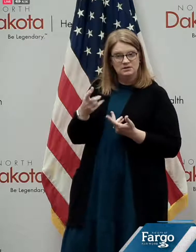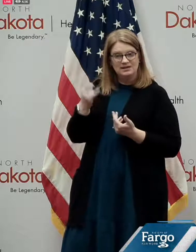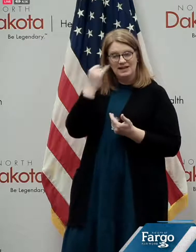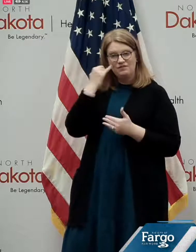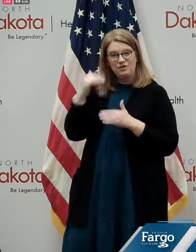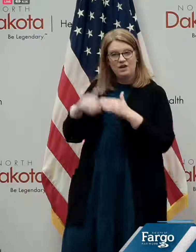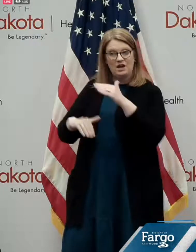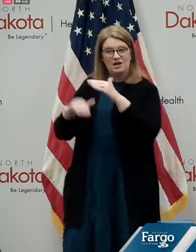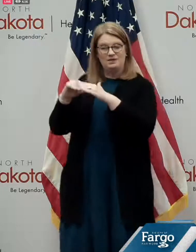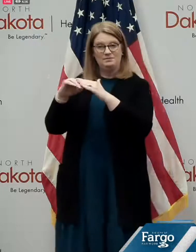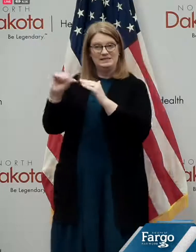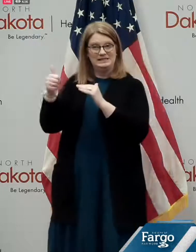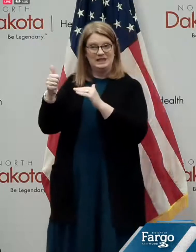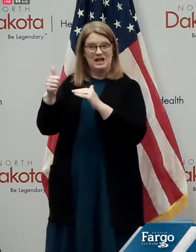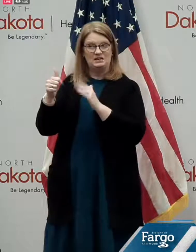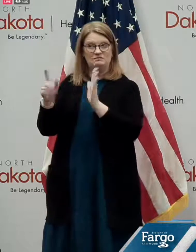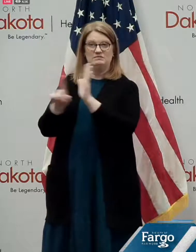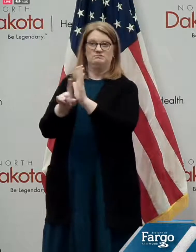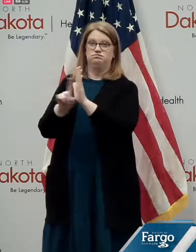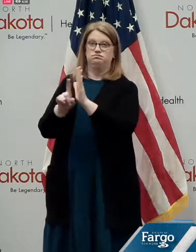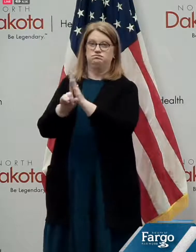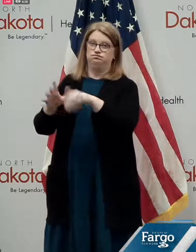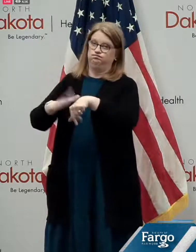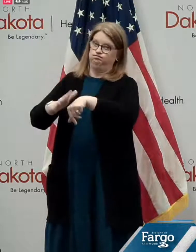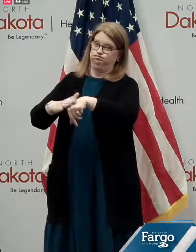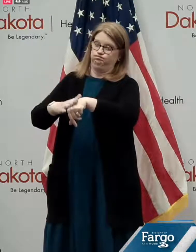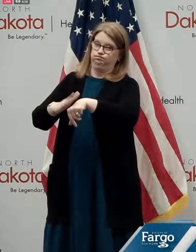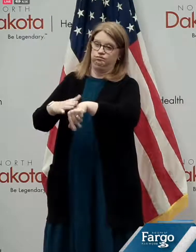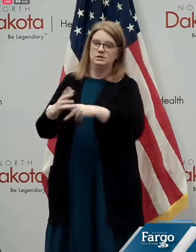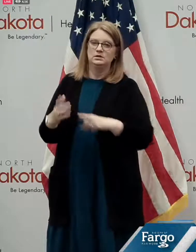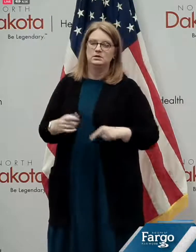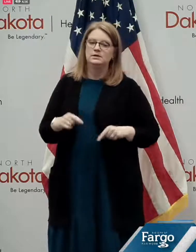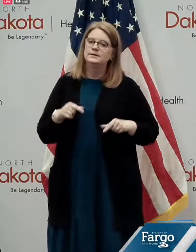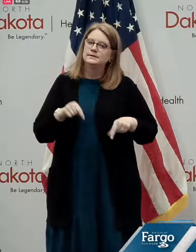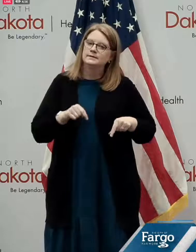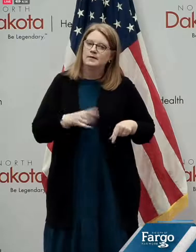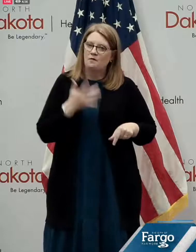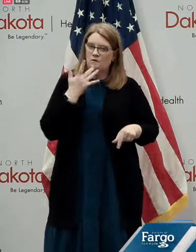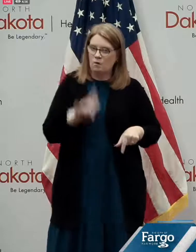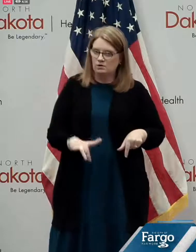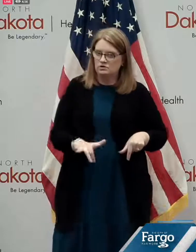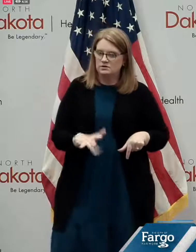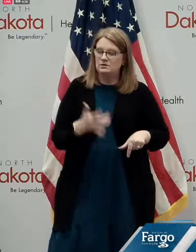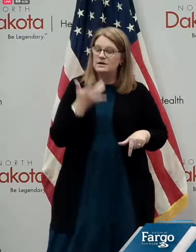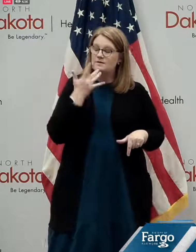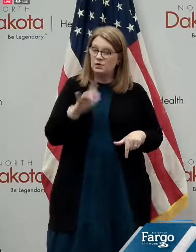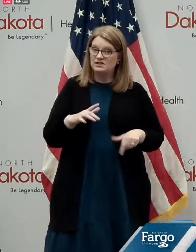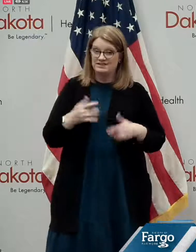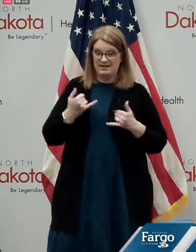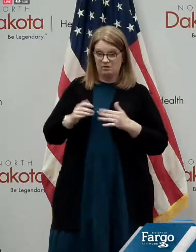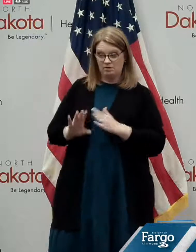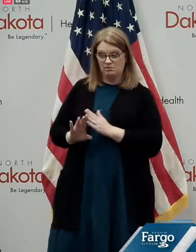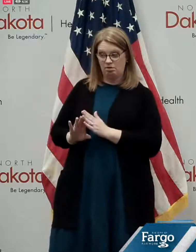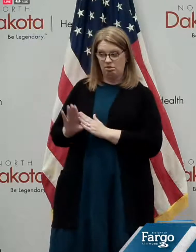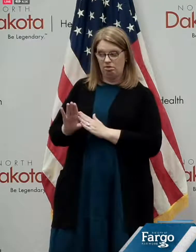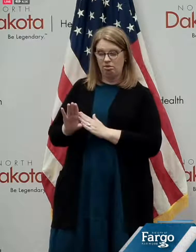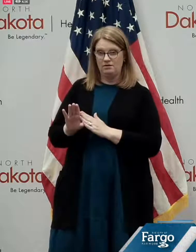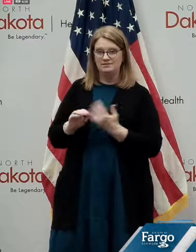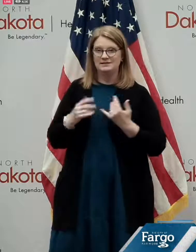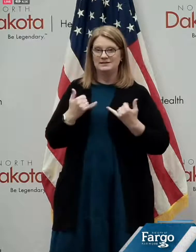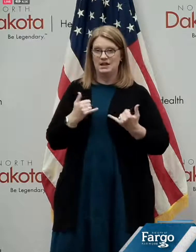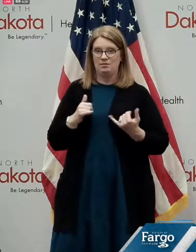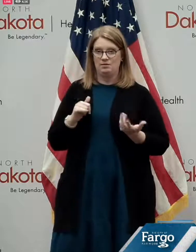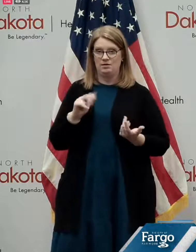10, then that would really be the alarm bells going off. We're fortunate still that even as it's gone up, we now have